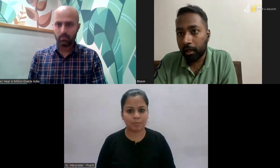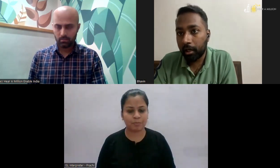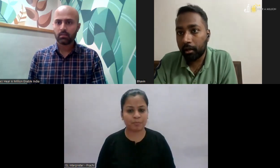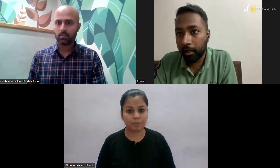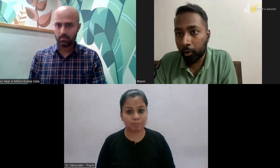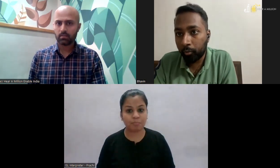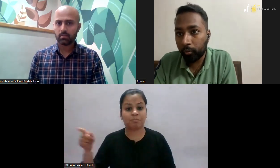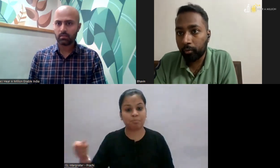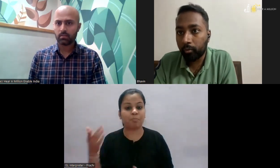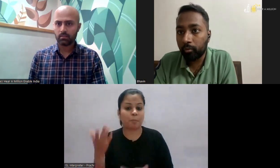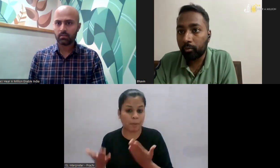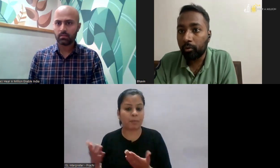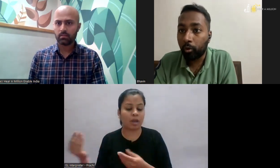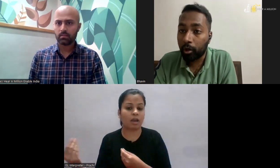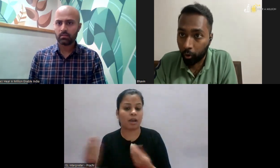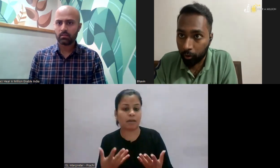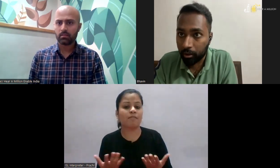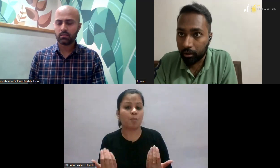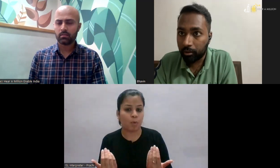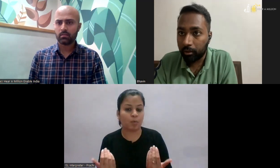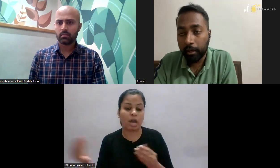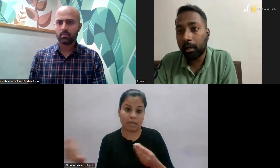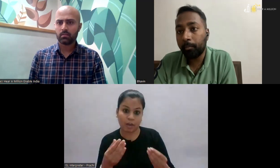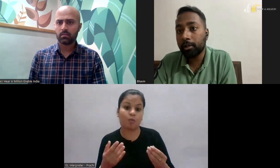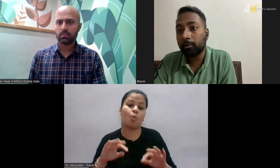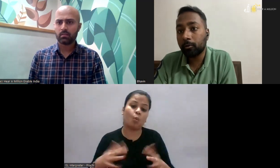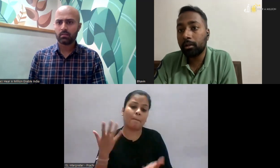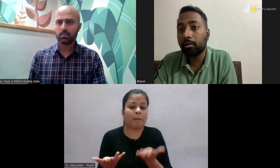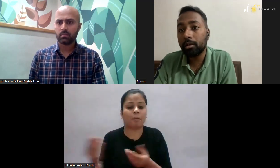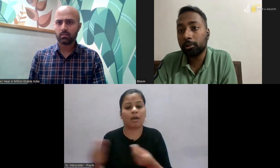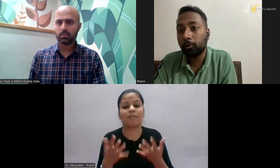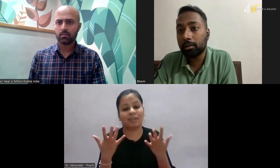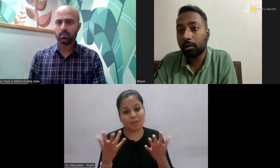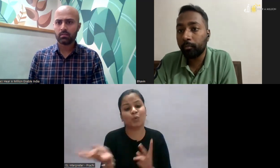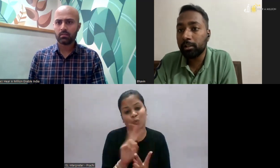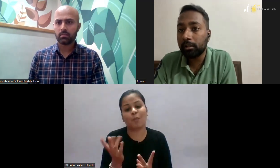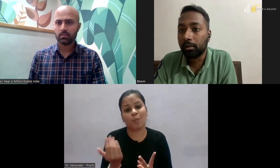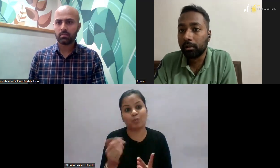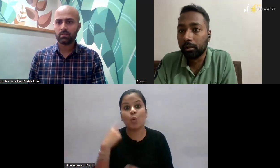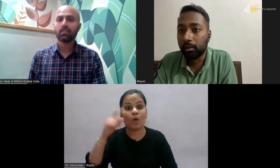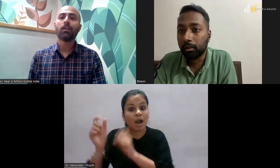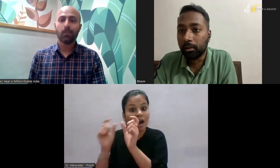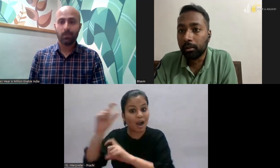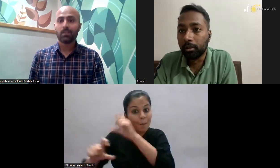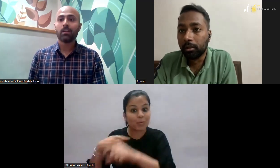so they can give or not. It depends on the insurance company,